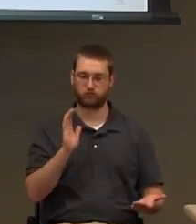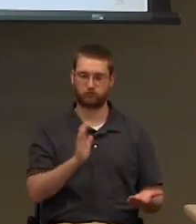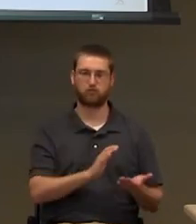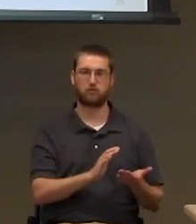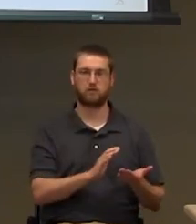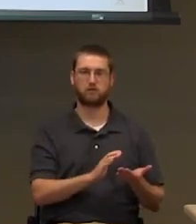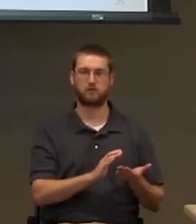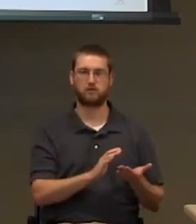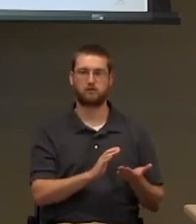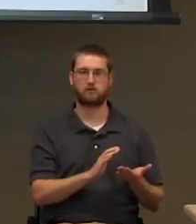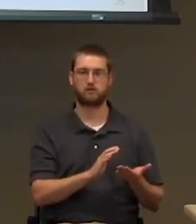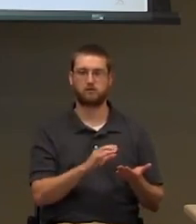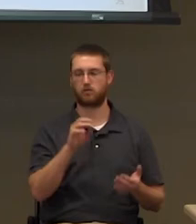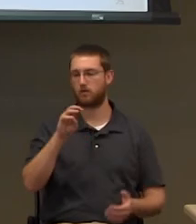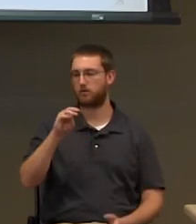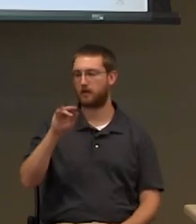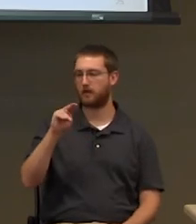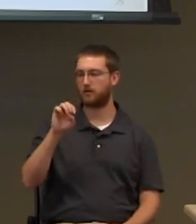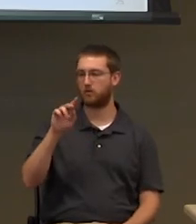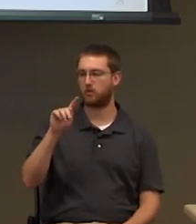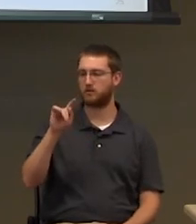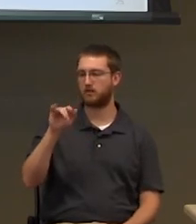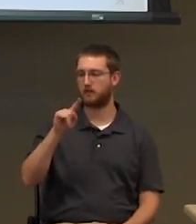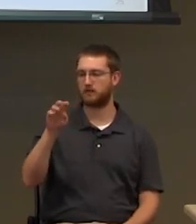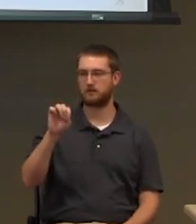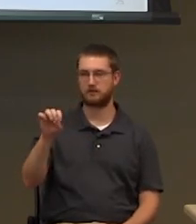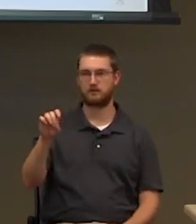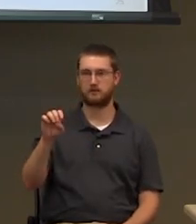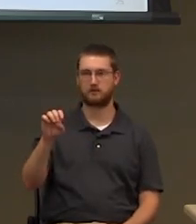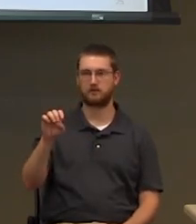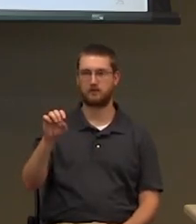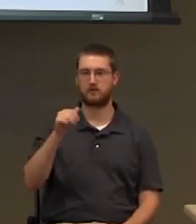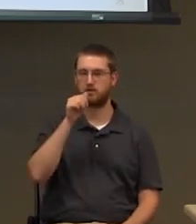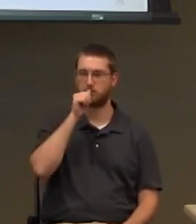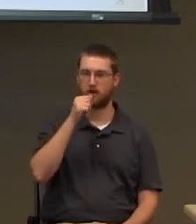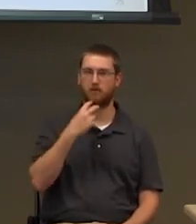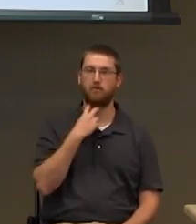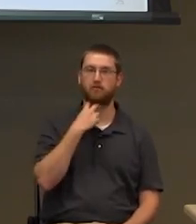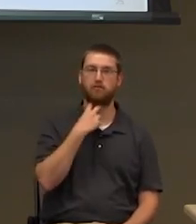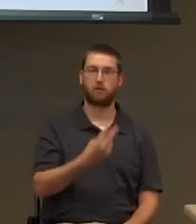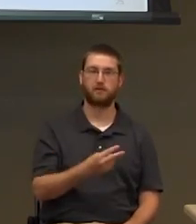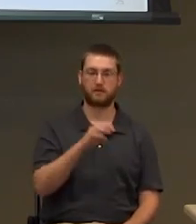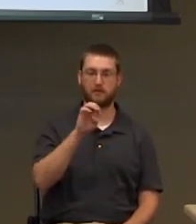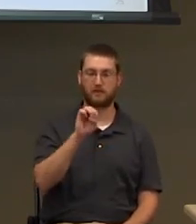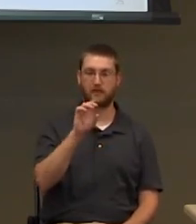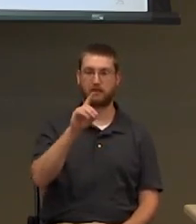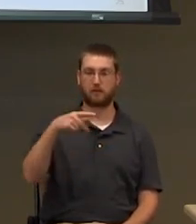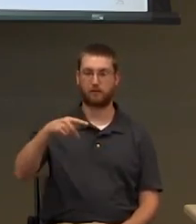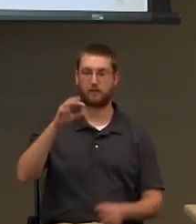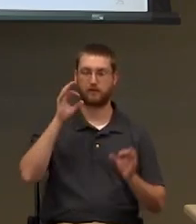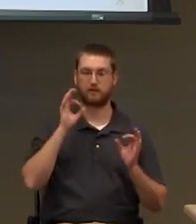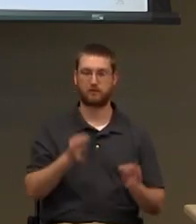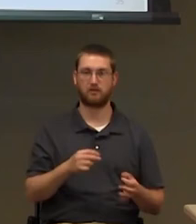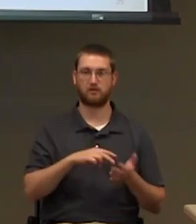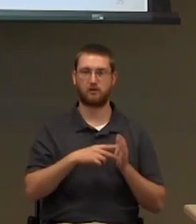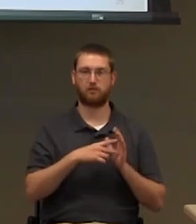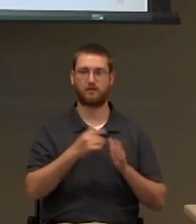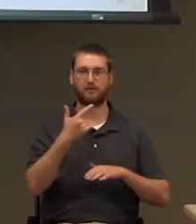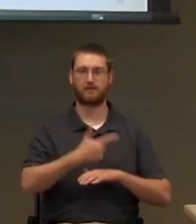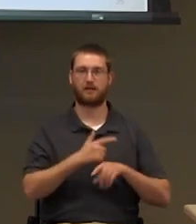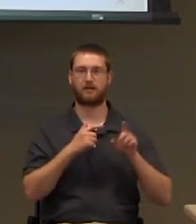least minoritize, the private voice in just economic development decisions is the day that they stop